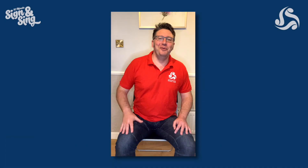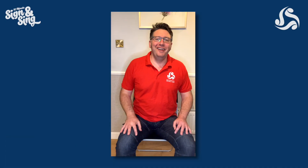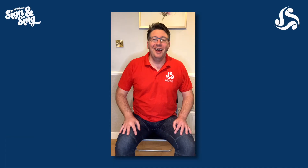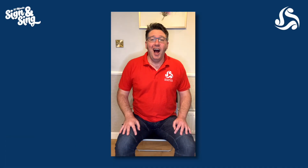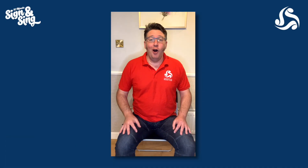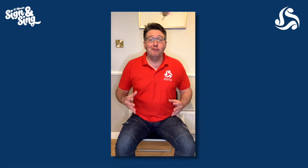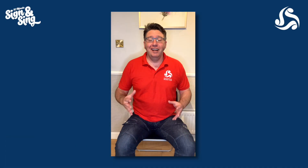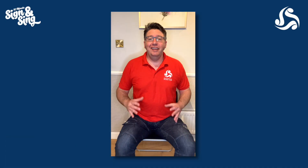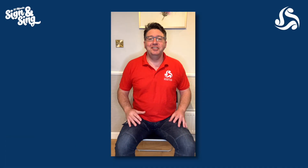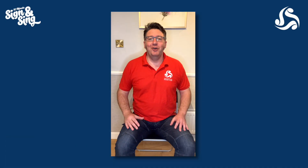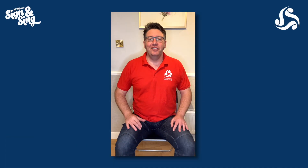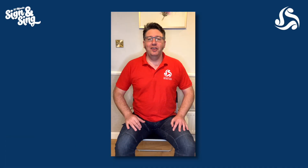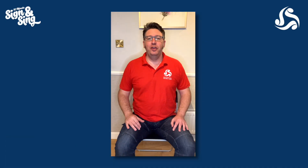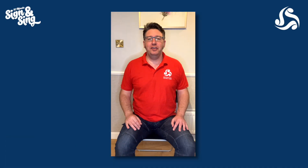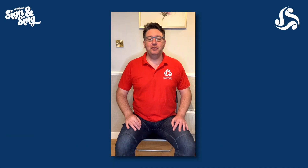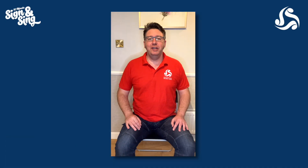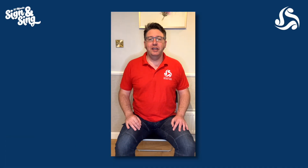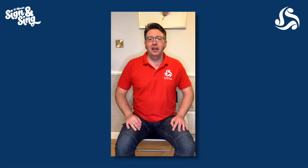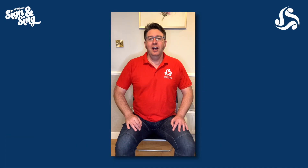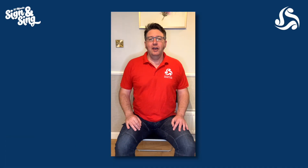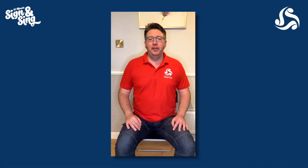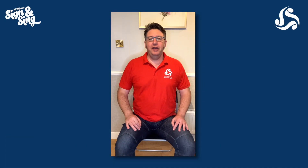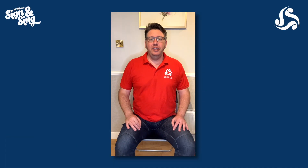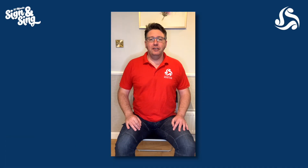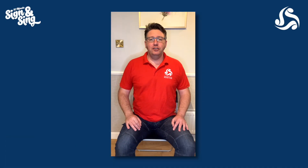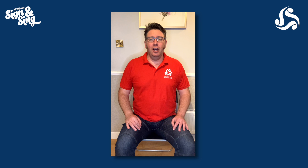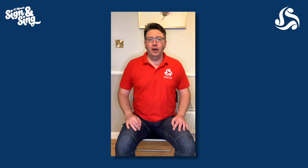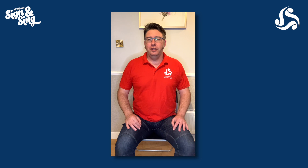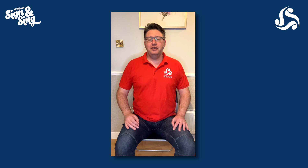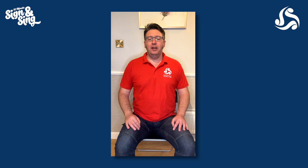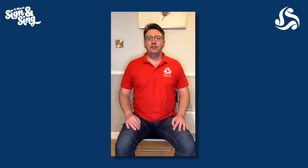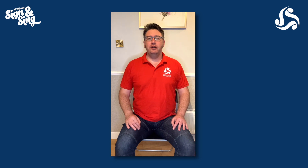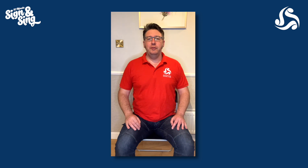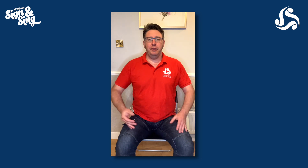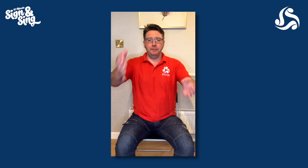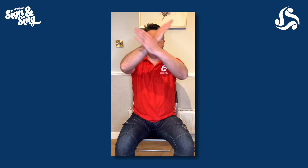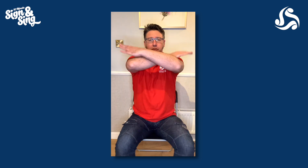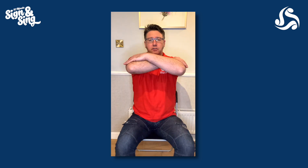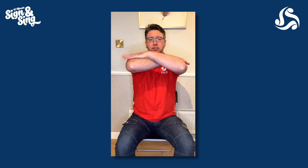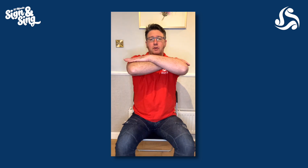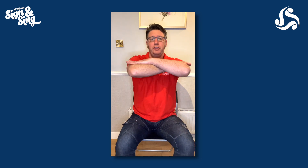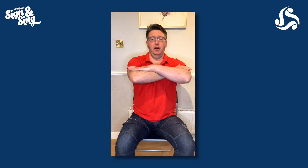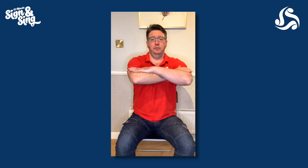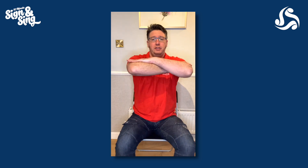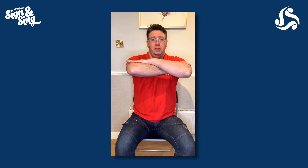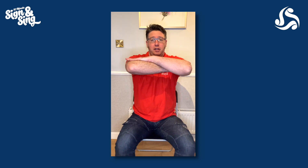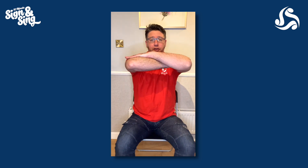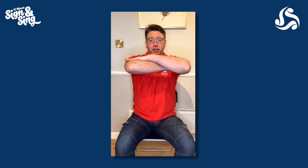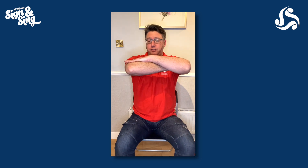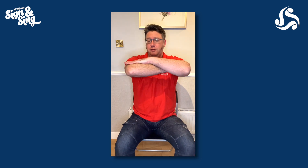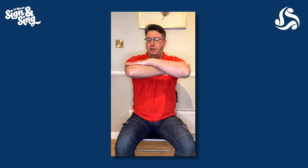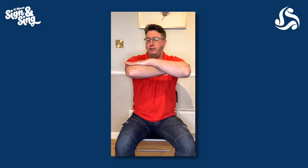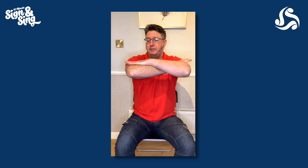Hi everyone. A really easy one this week. The only slightly tricky bit, start with your arms